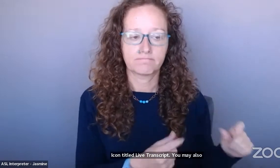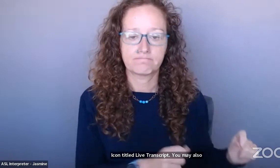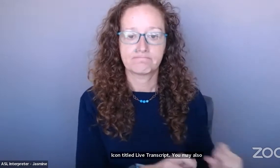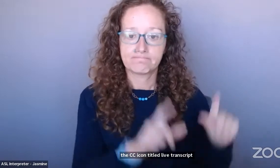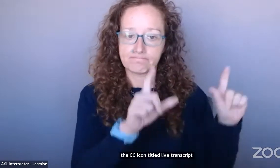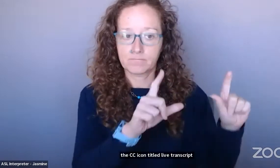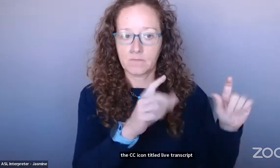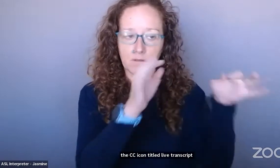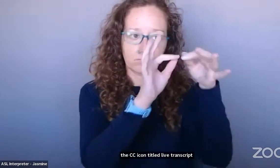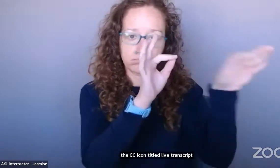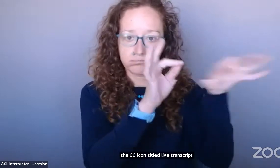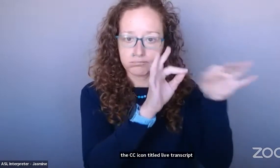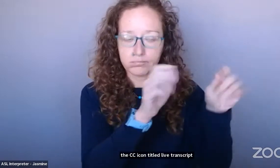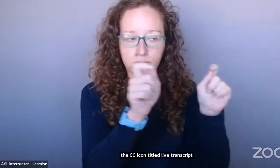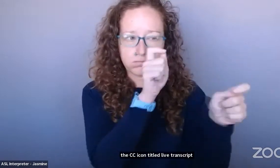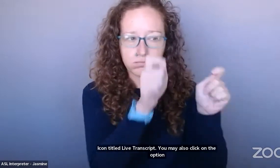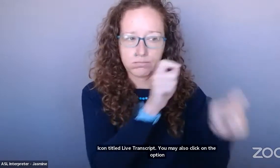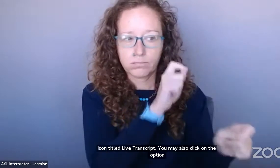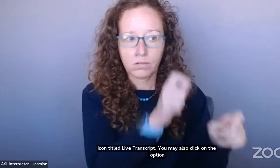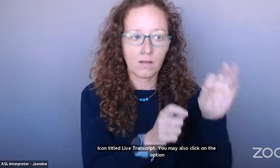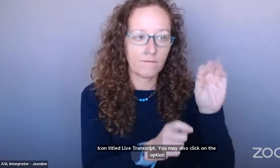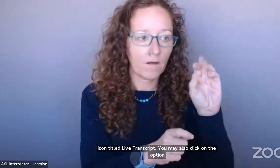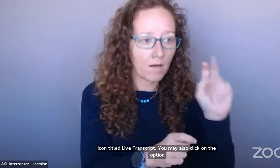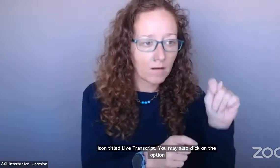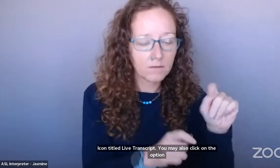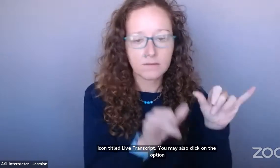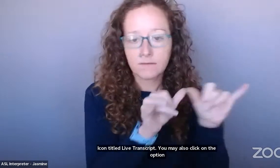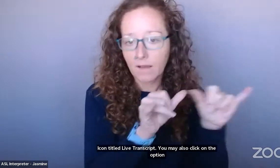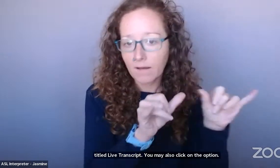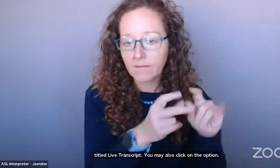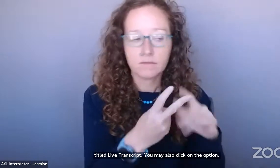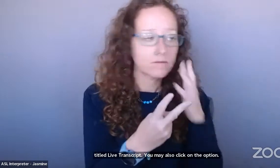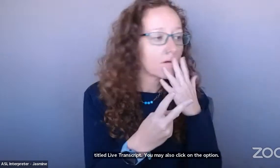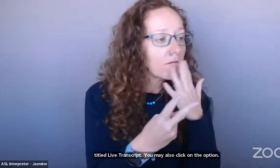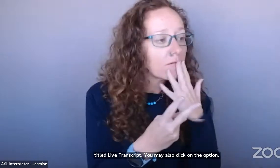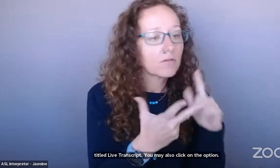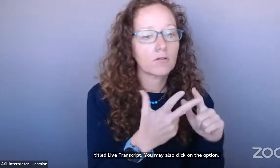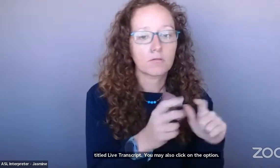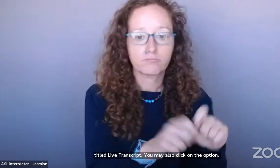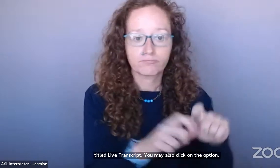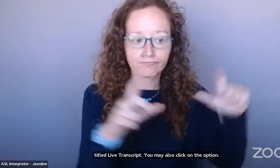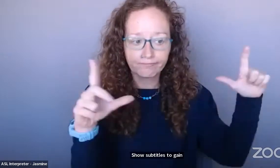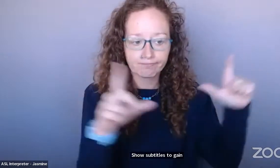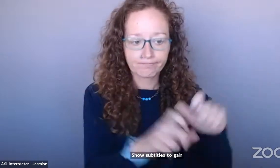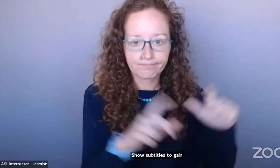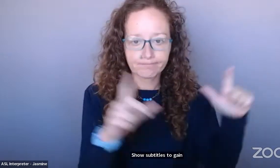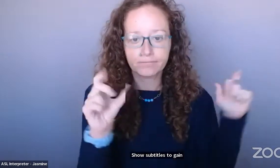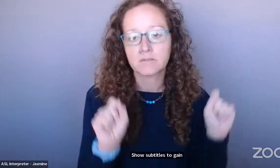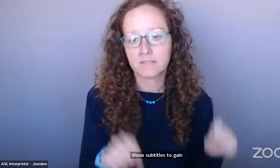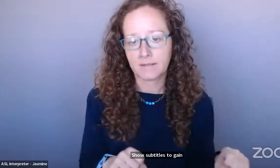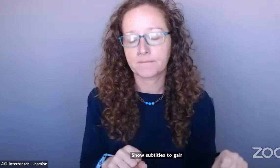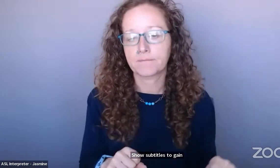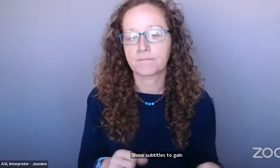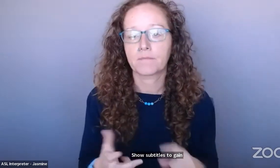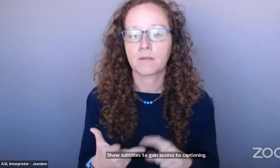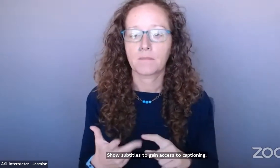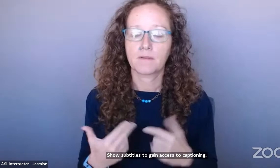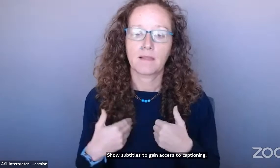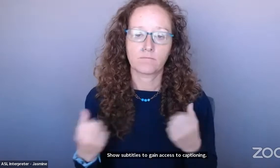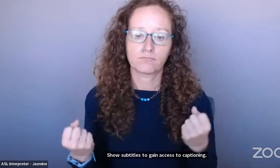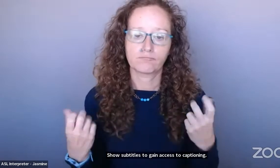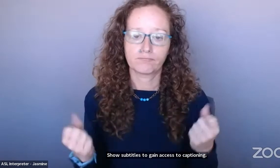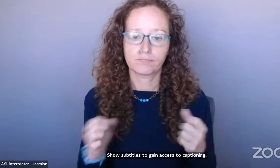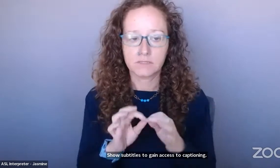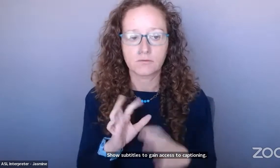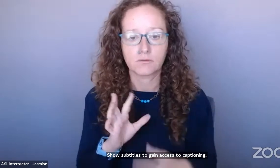font size, color, or make captioning full screen. There will also be an ASL interpreter